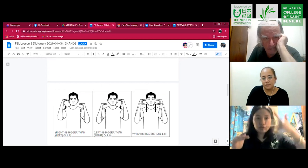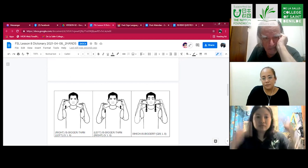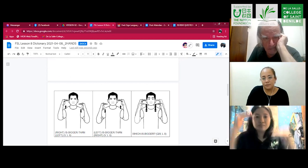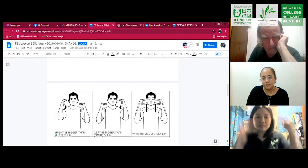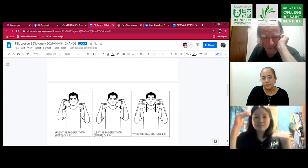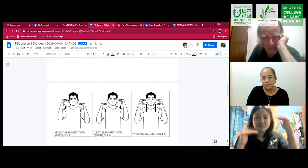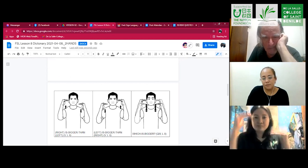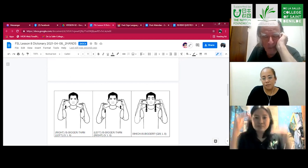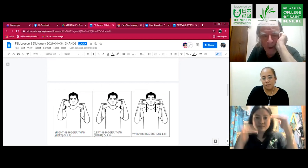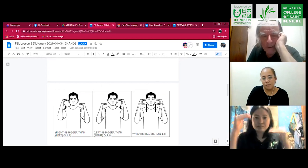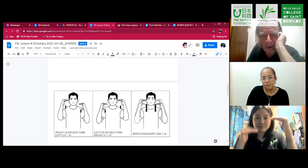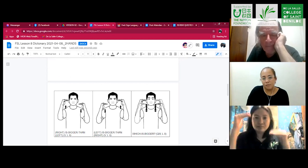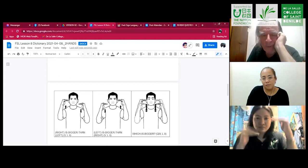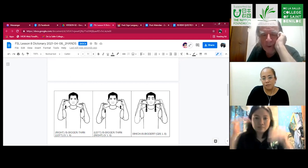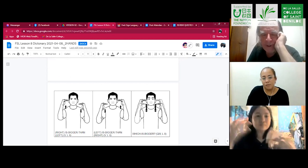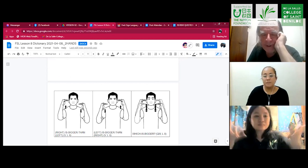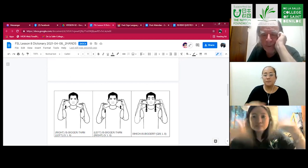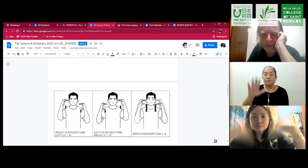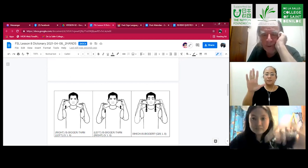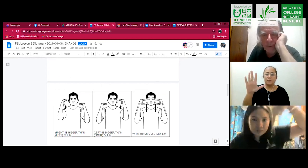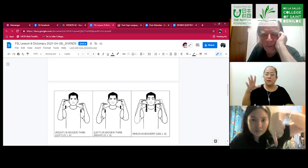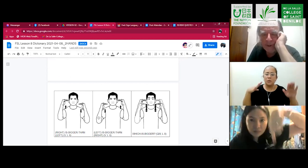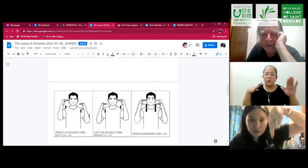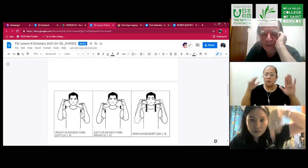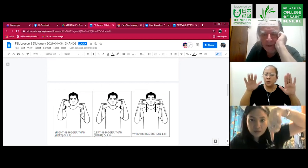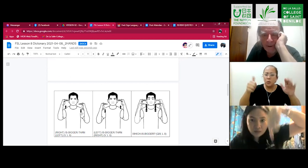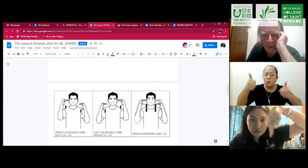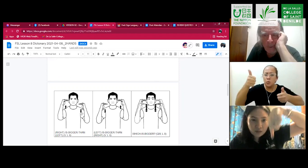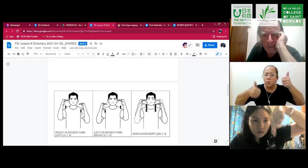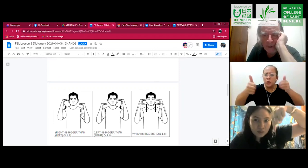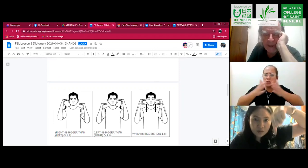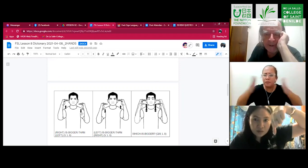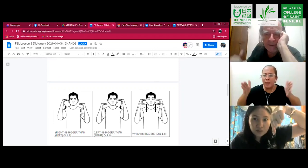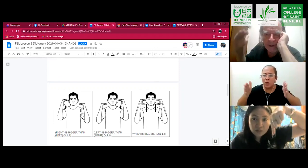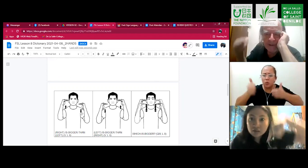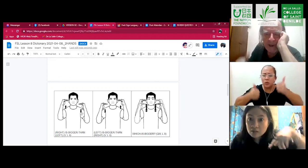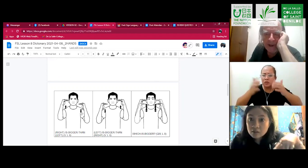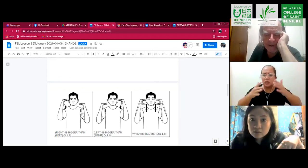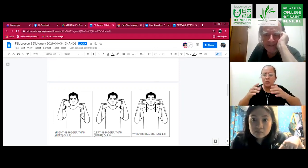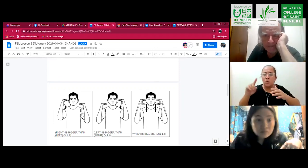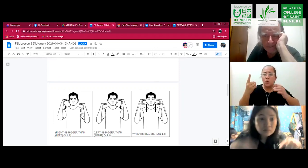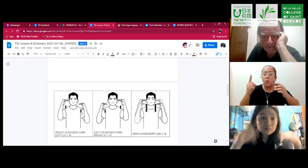bigger. We So did, for which is bigger, which hand starts higher?